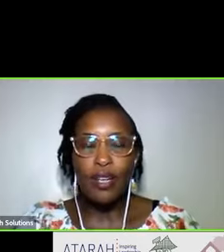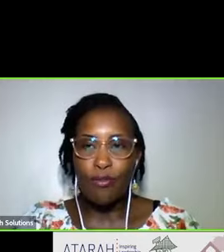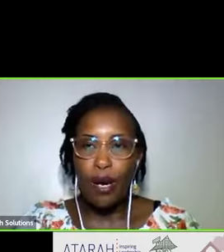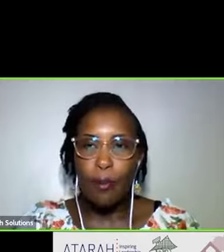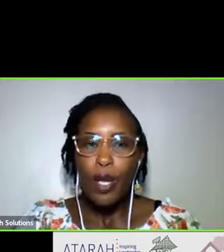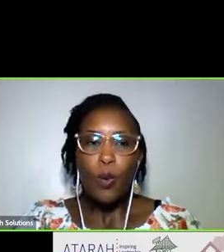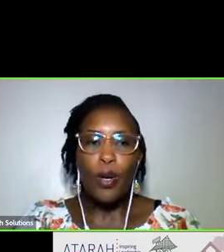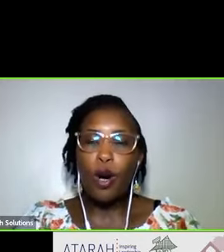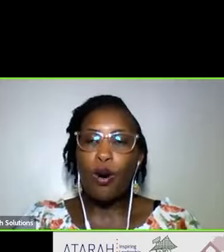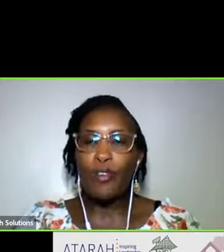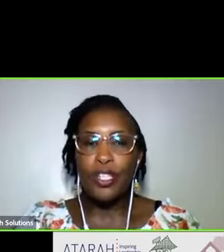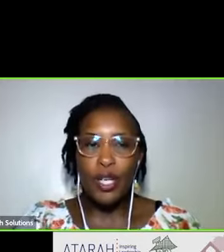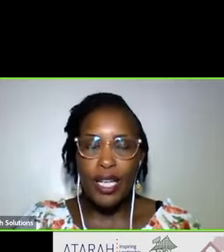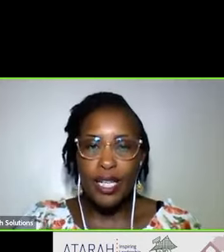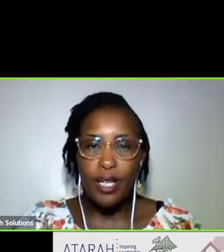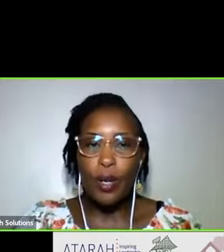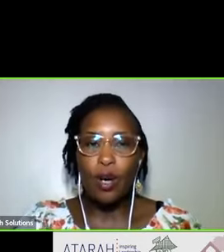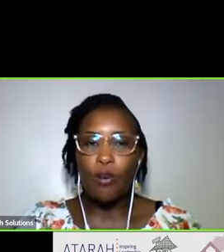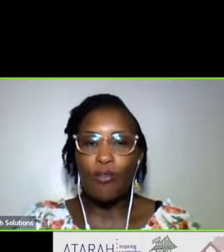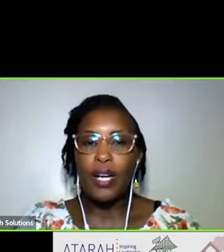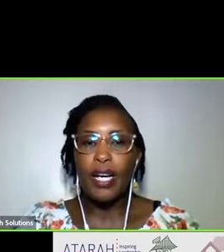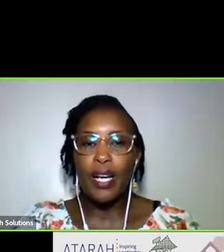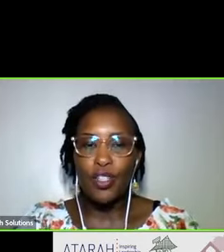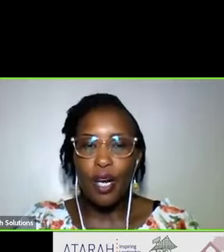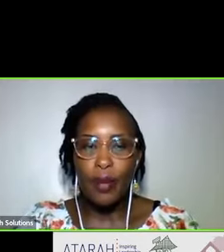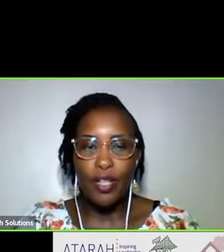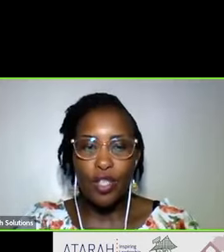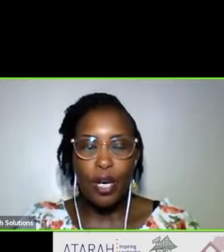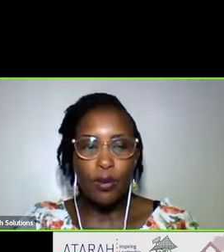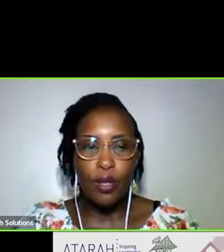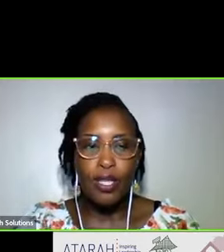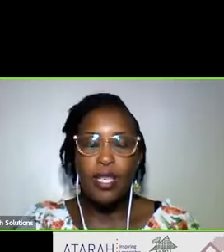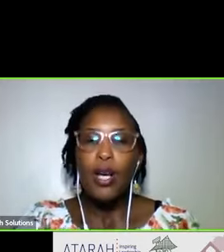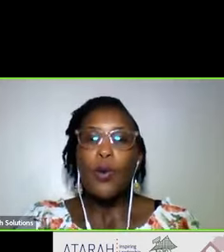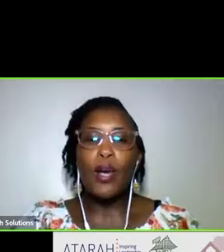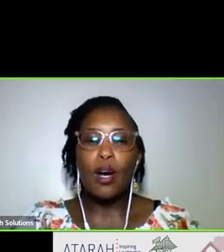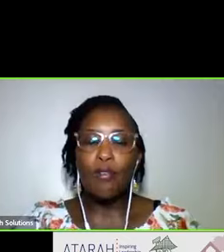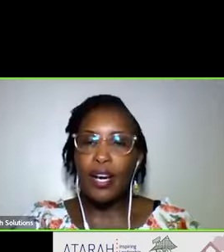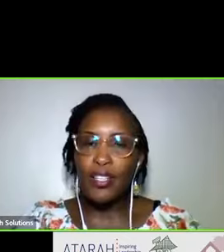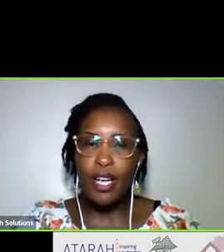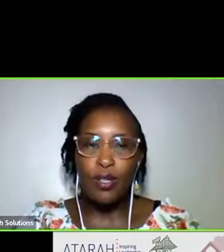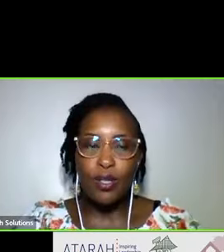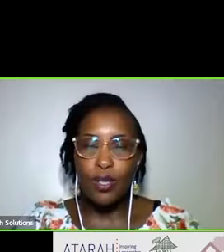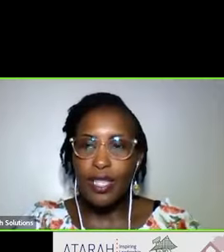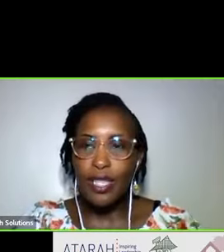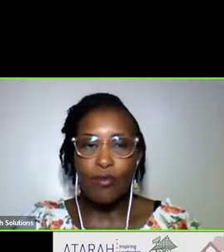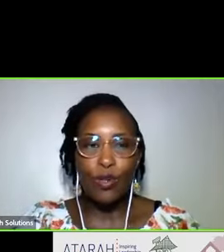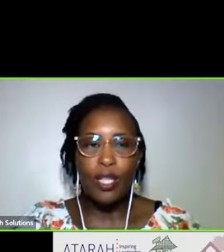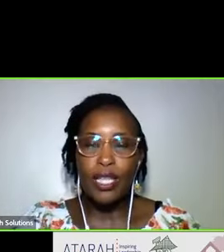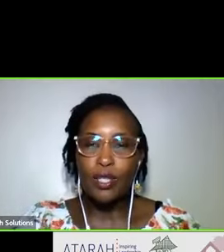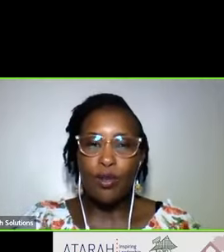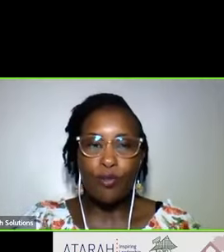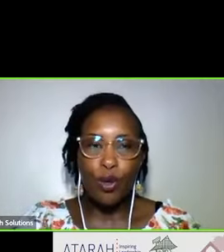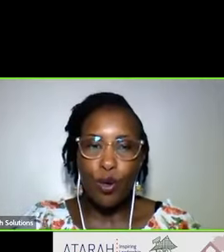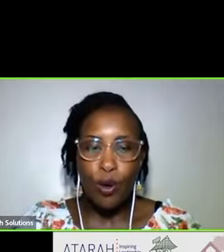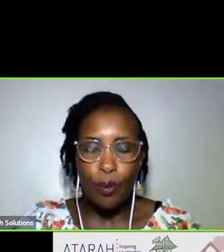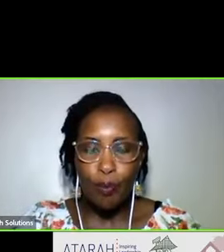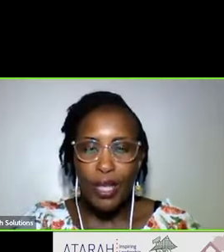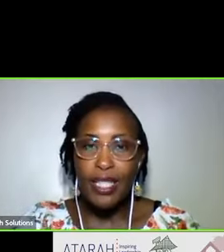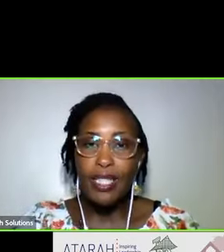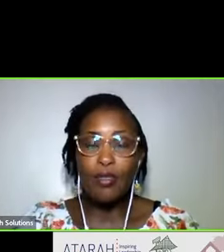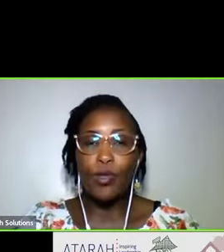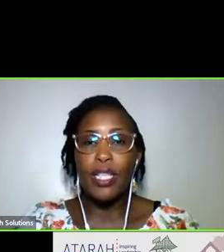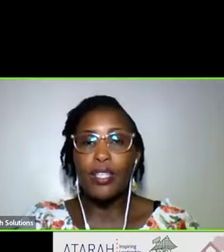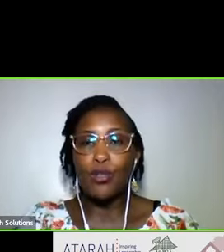and training firm. We offer training. We offer HR manager outsourced. We offer HR consulting if you need us to review